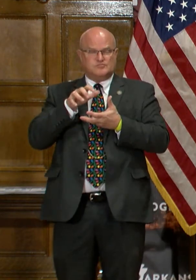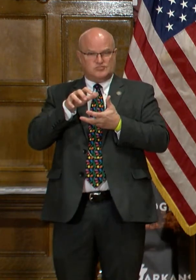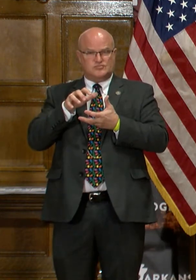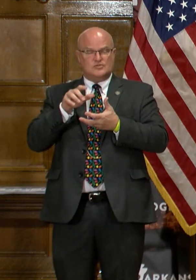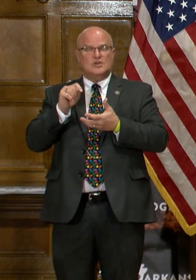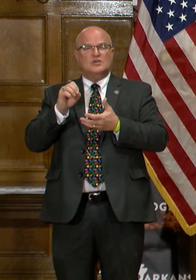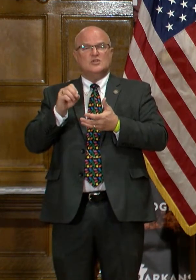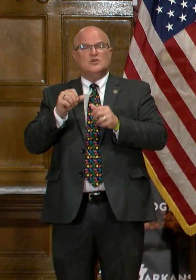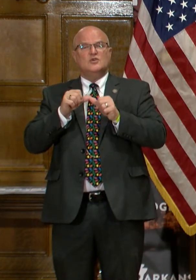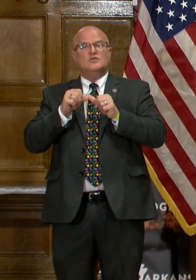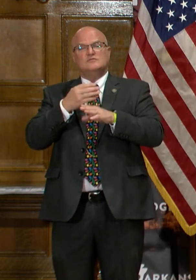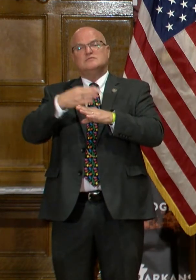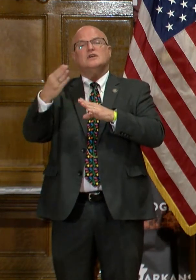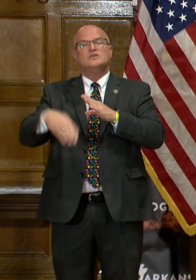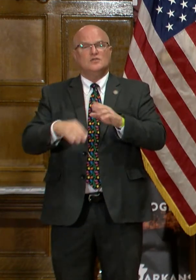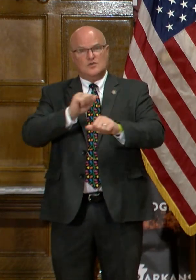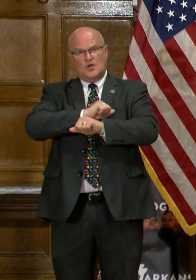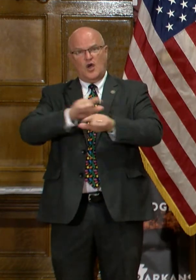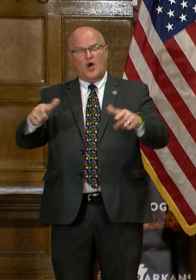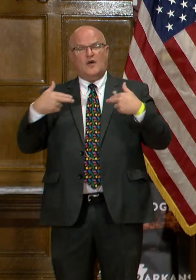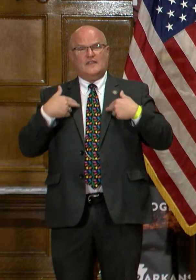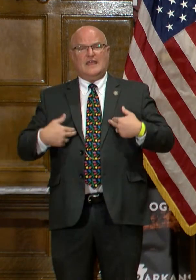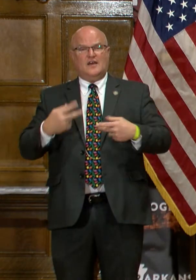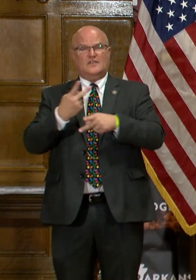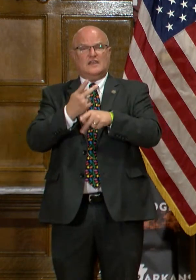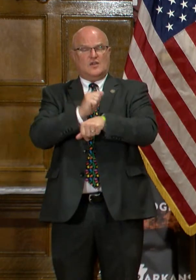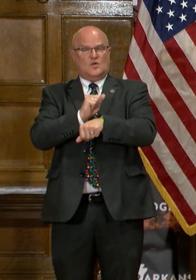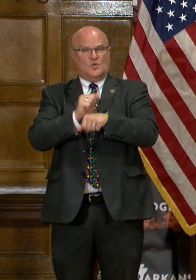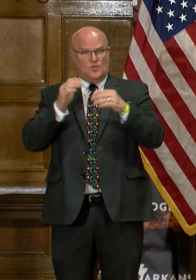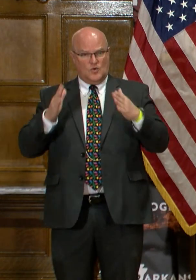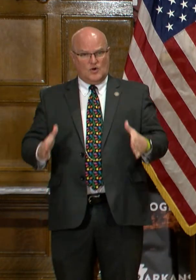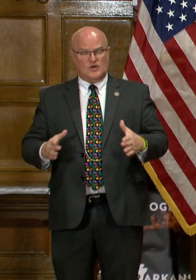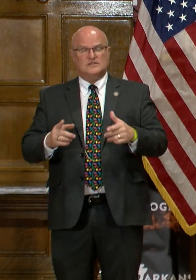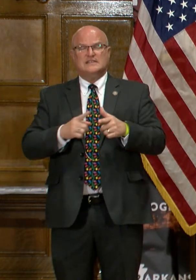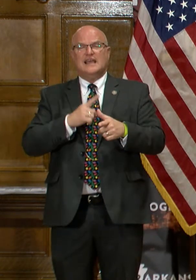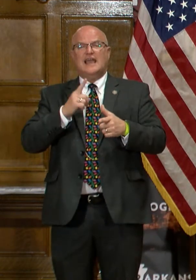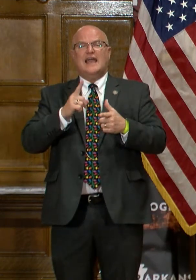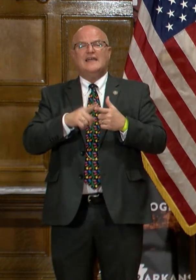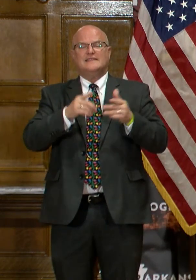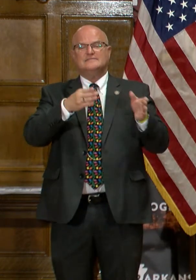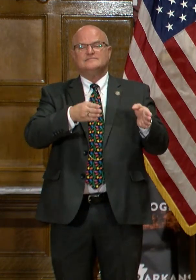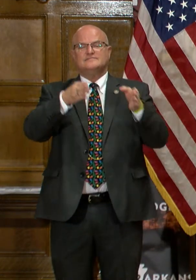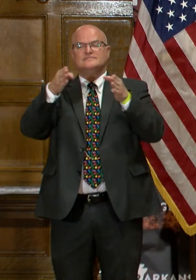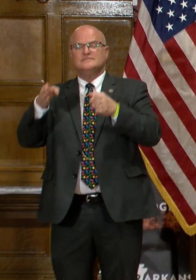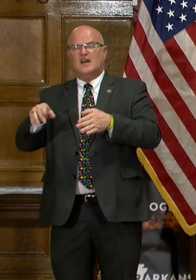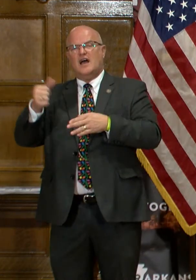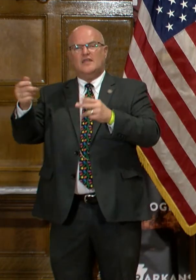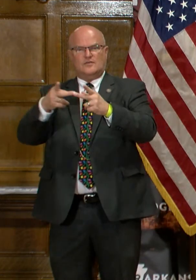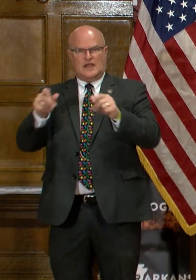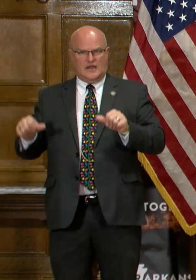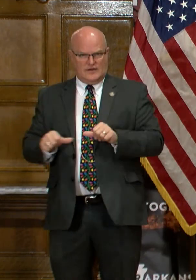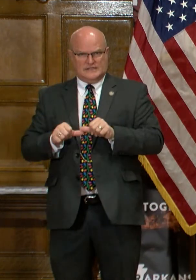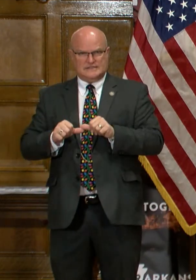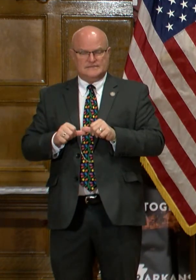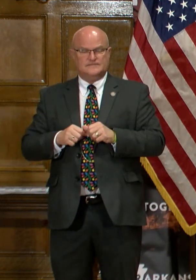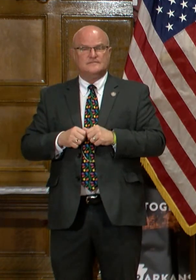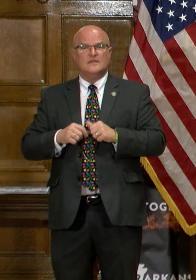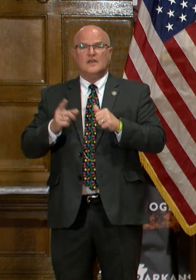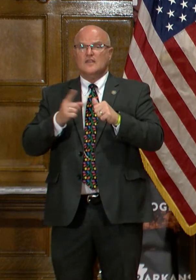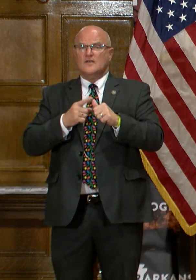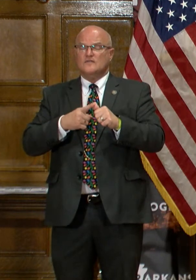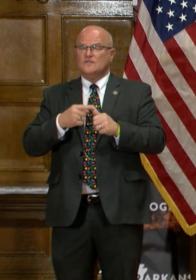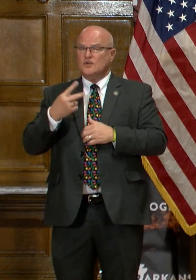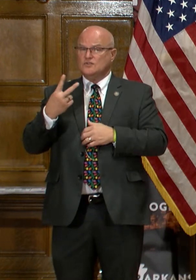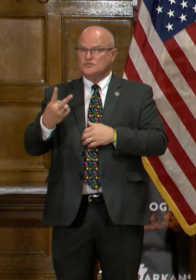able to conclude all of our healthcare workers, and then it will move on to other priorities. The first 2